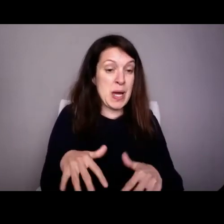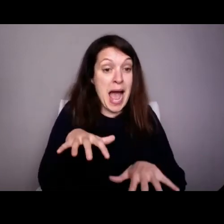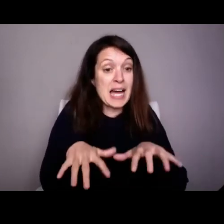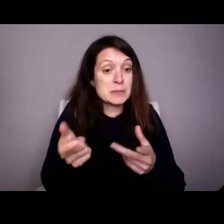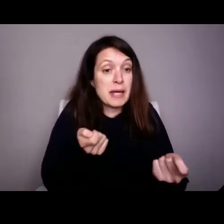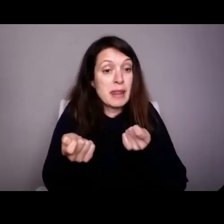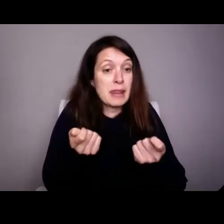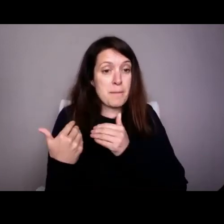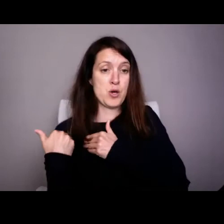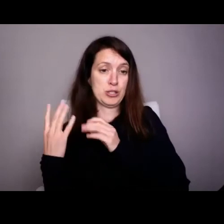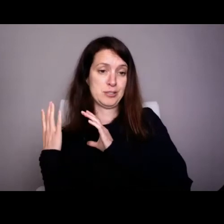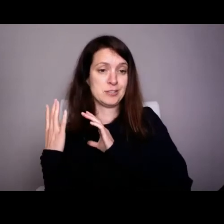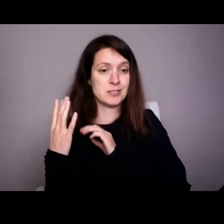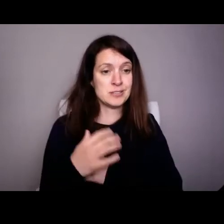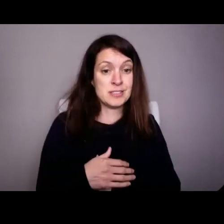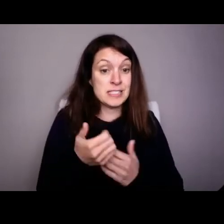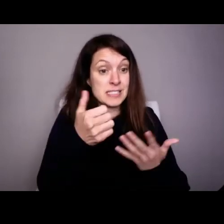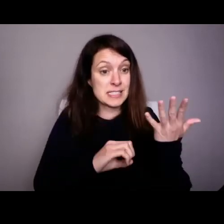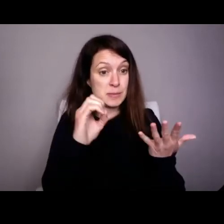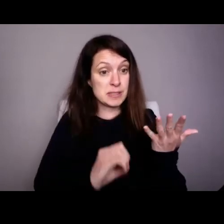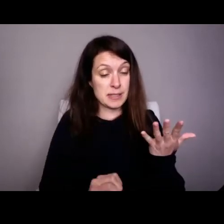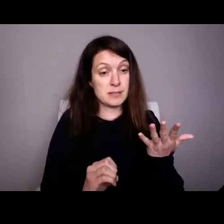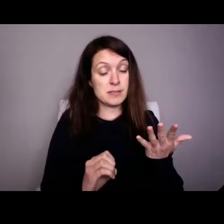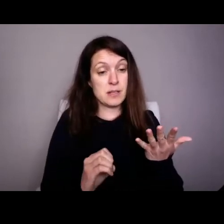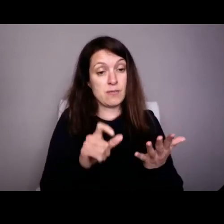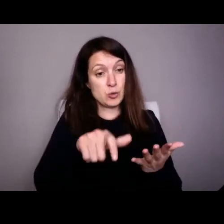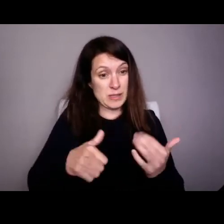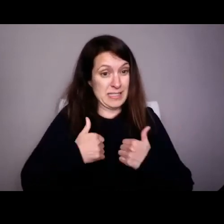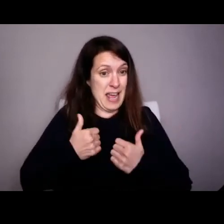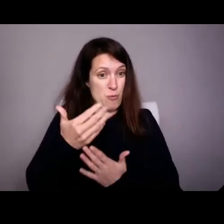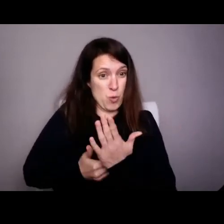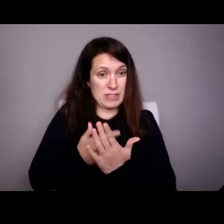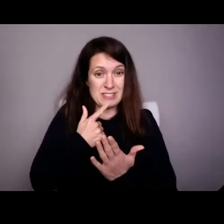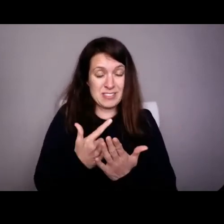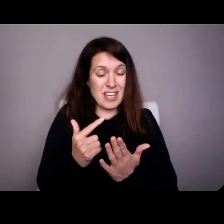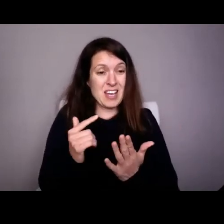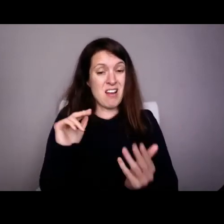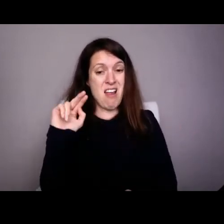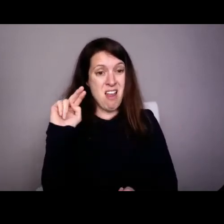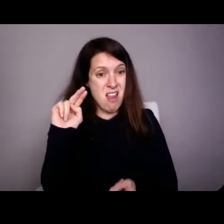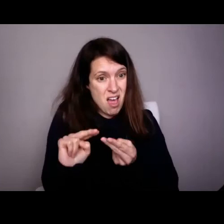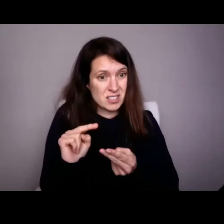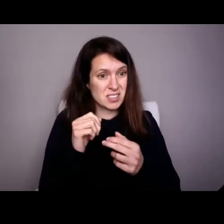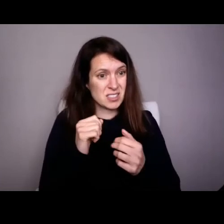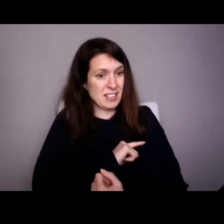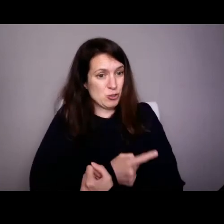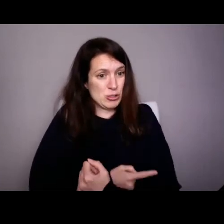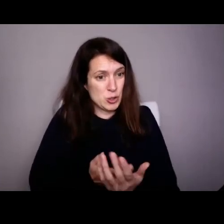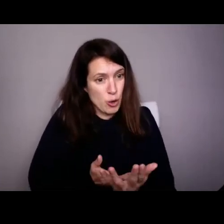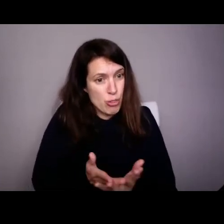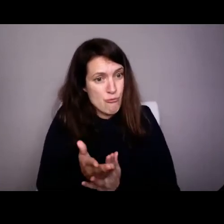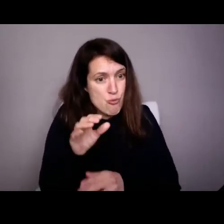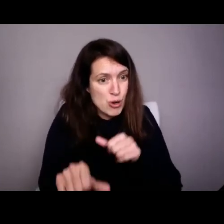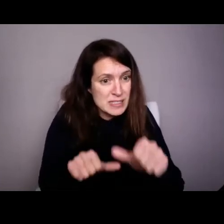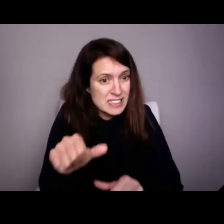report, 60% of students felt that they had less capacity to go through the processes, and 37% had been asked